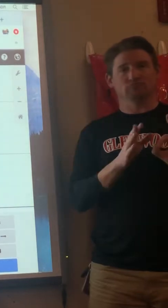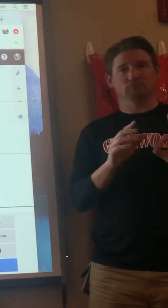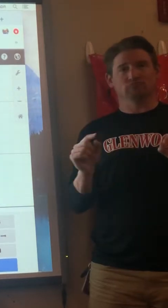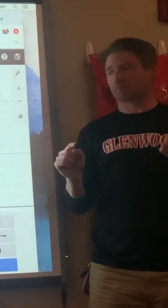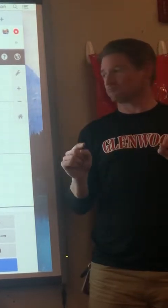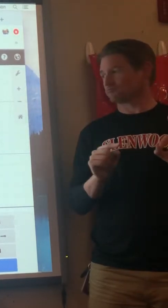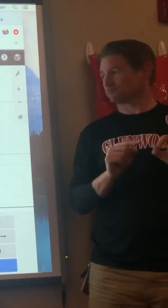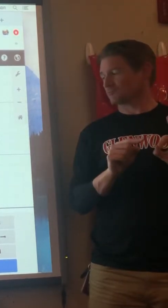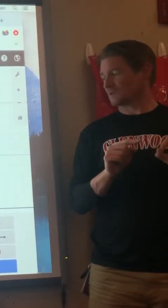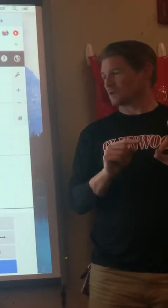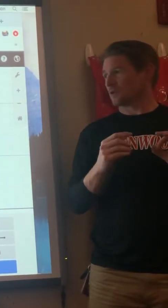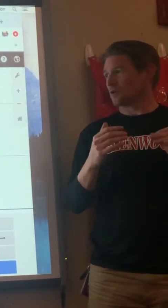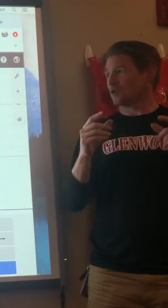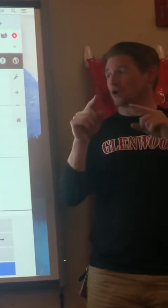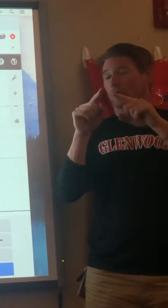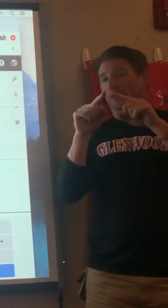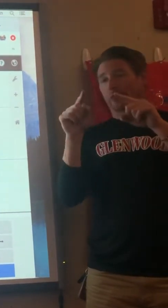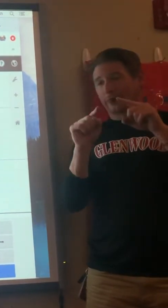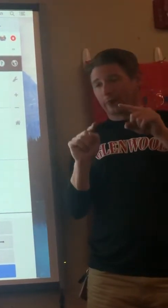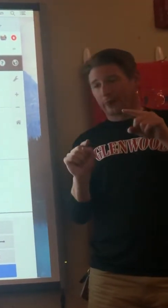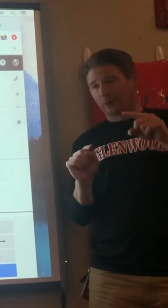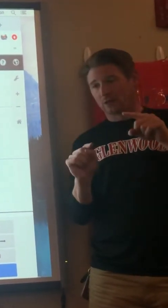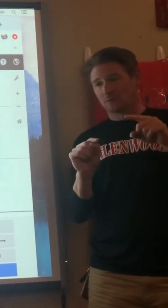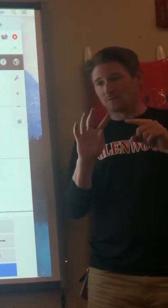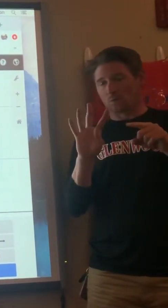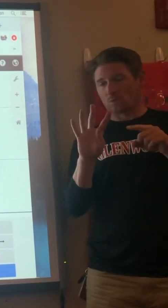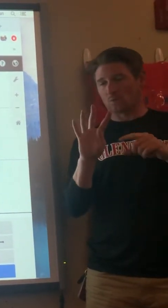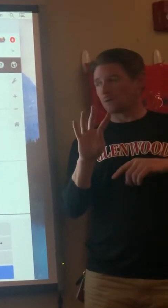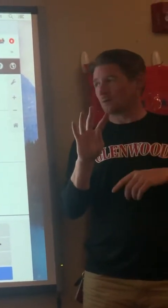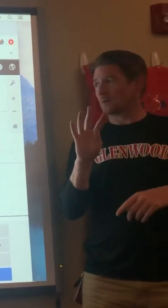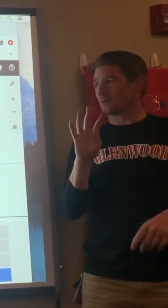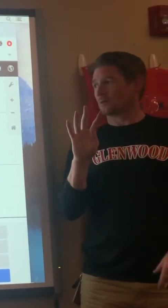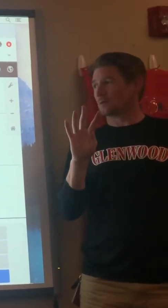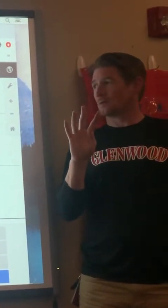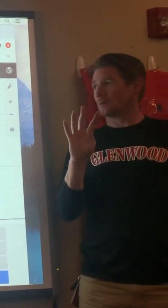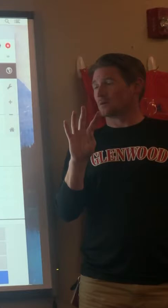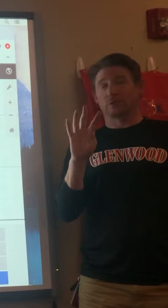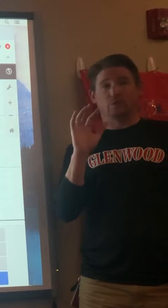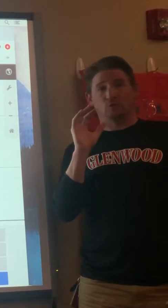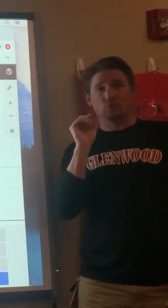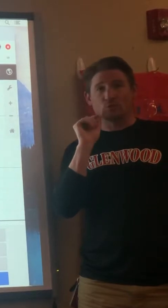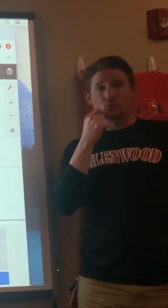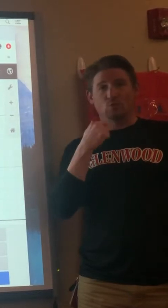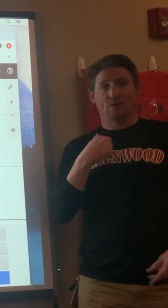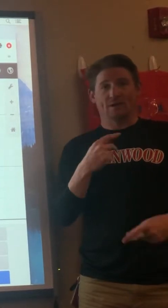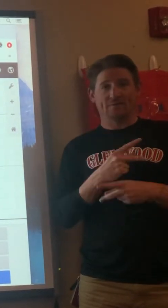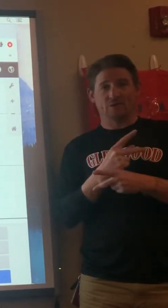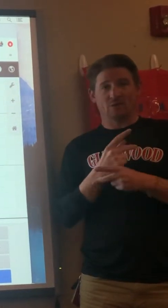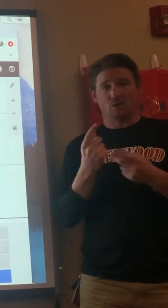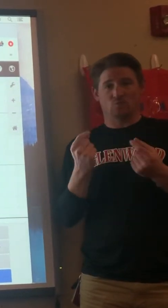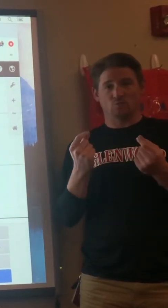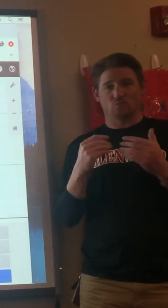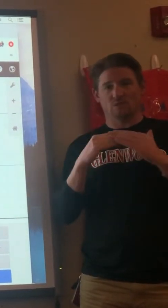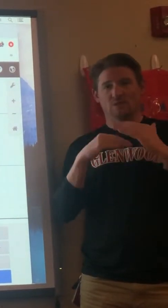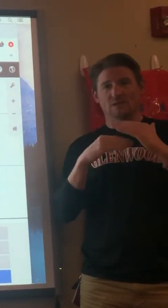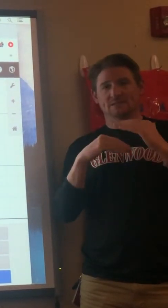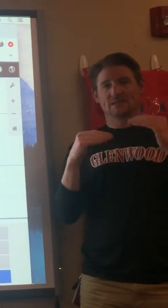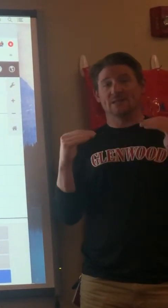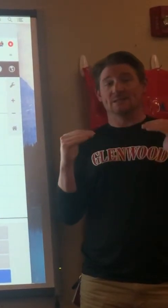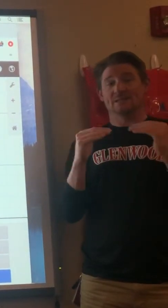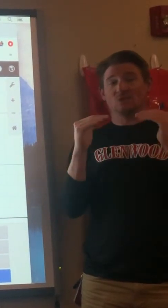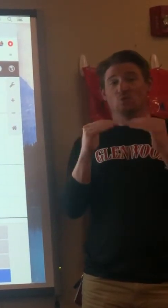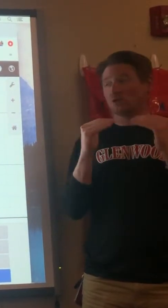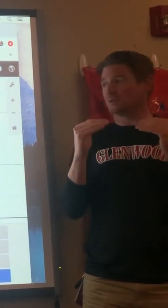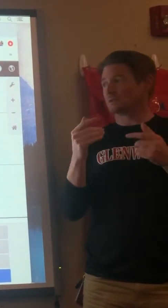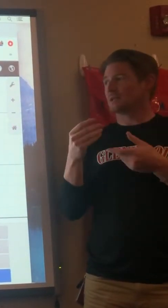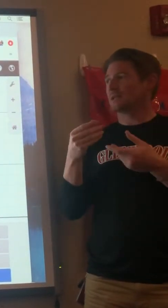your squirrely bracket, 4, and then here's the cool thing that I figured out is I can do the less than and then hit the equal, and